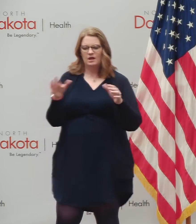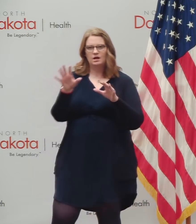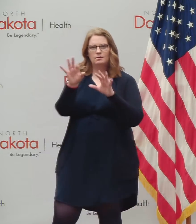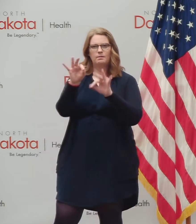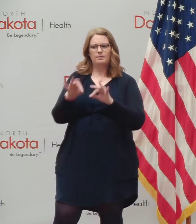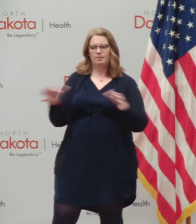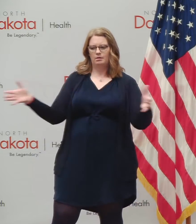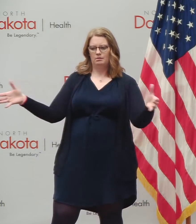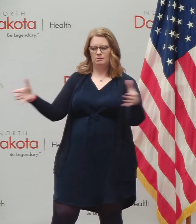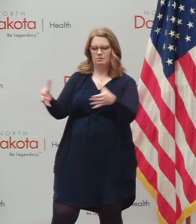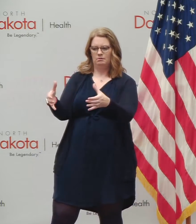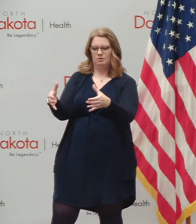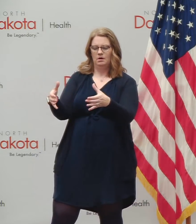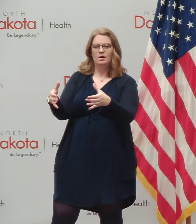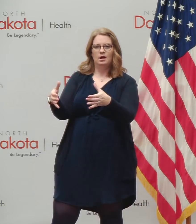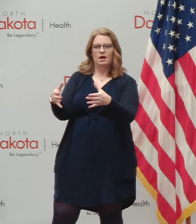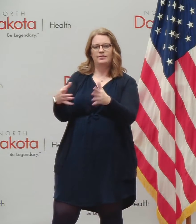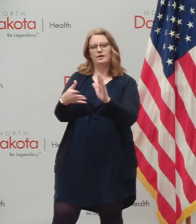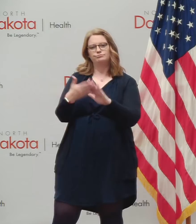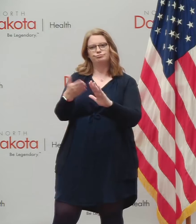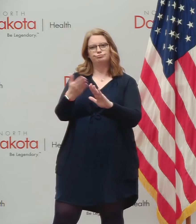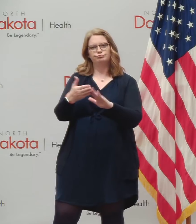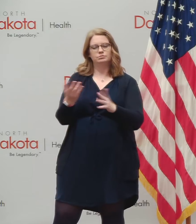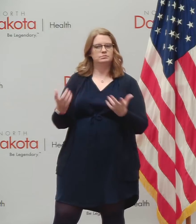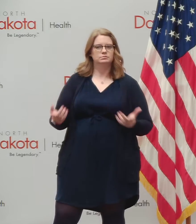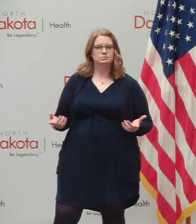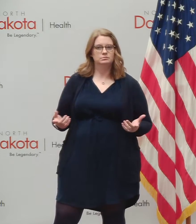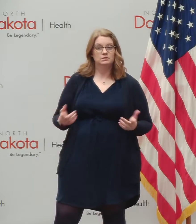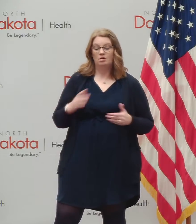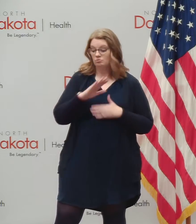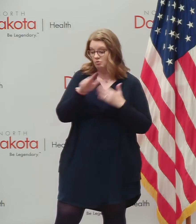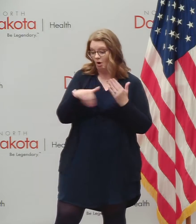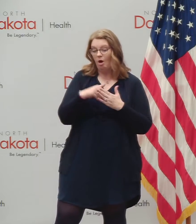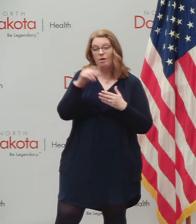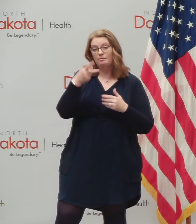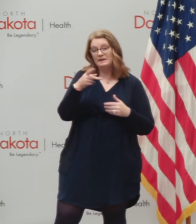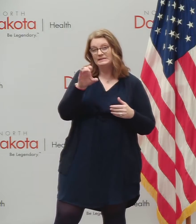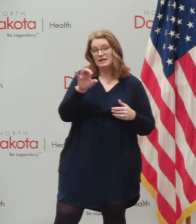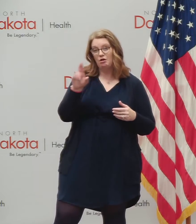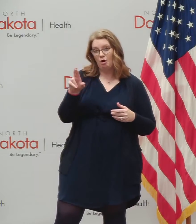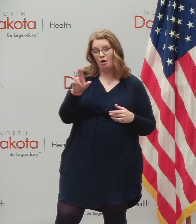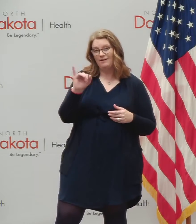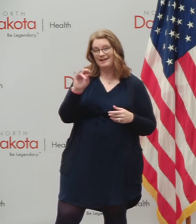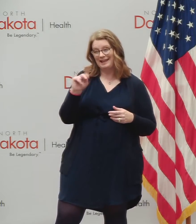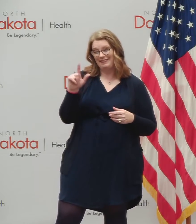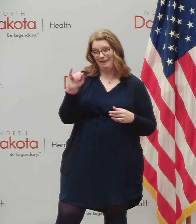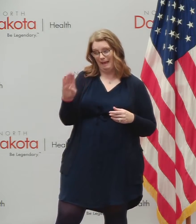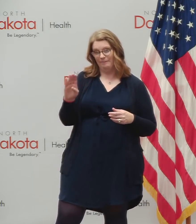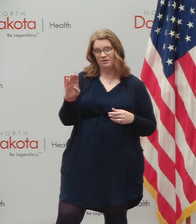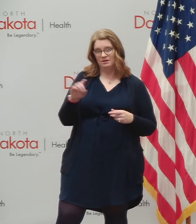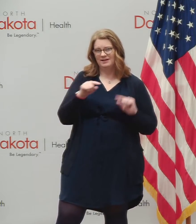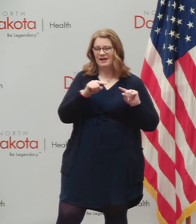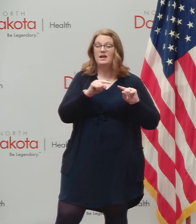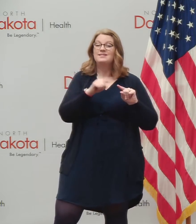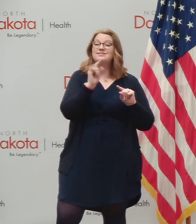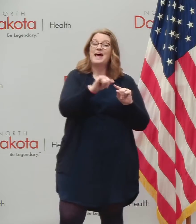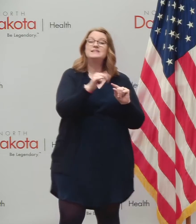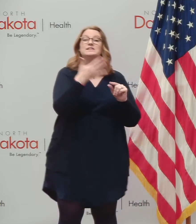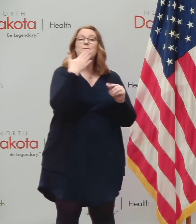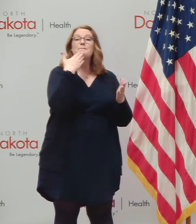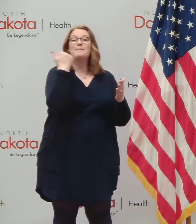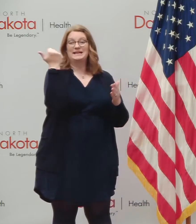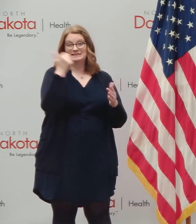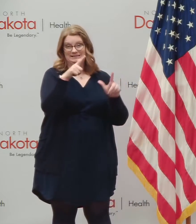one vial and run it through the machine. And we've done it all on PCR in lab. This is the highest, gold standard of testing. So we've